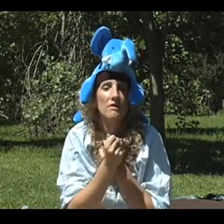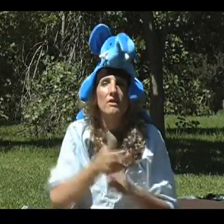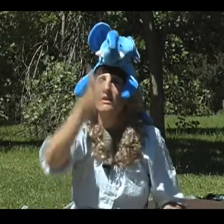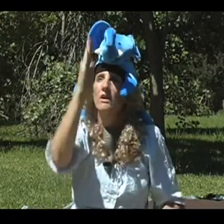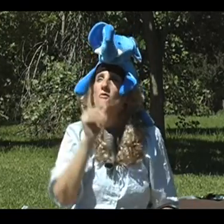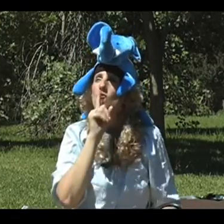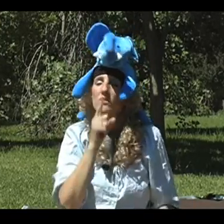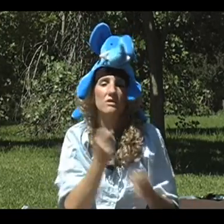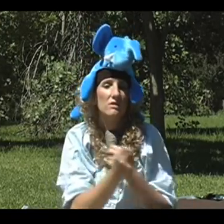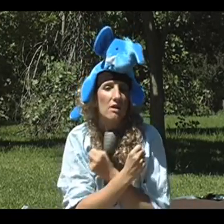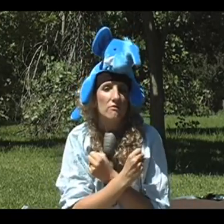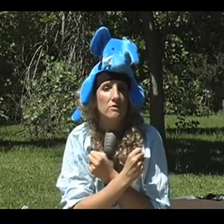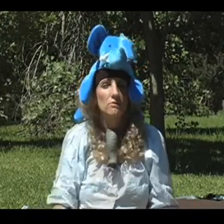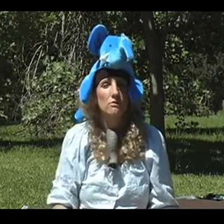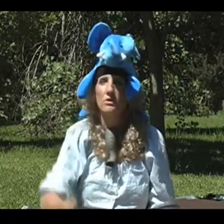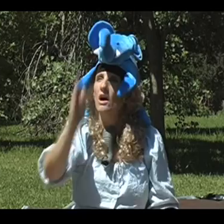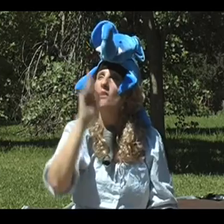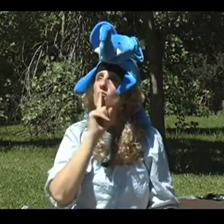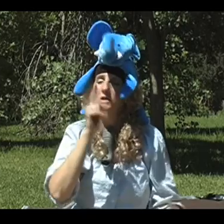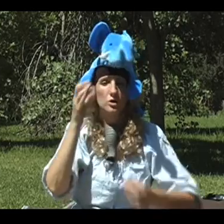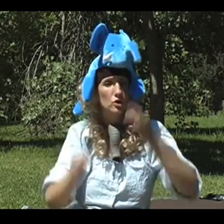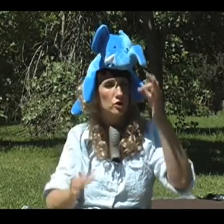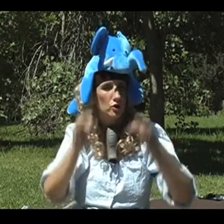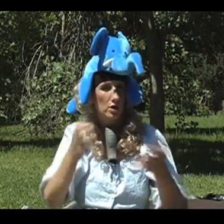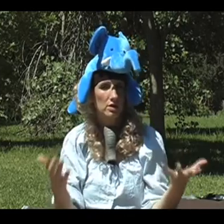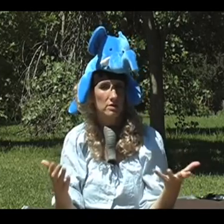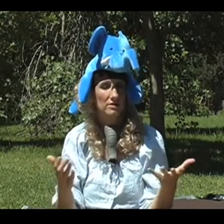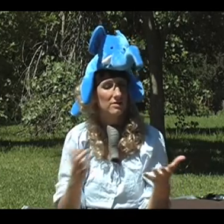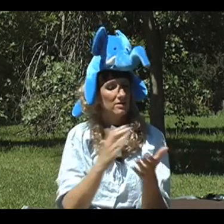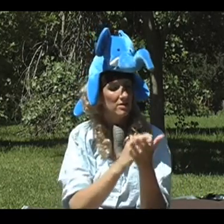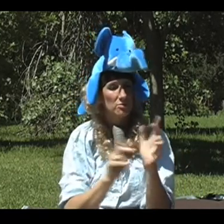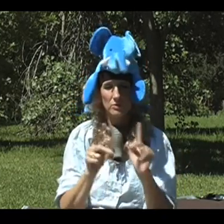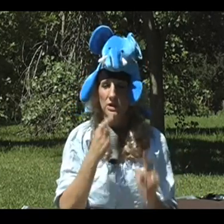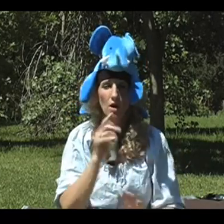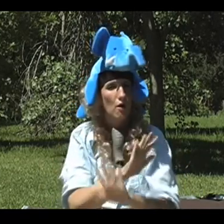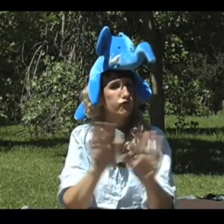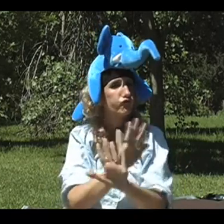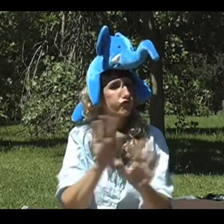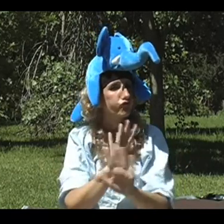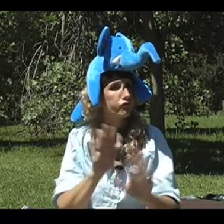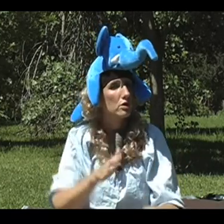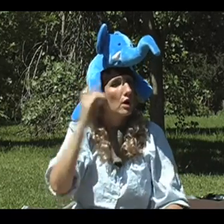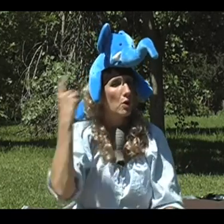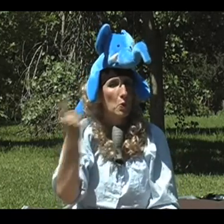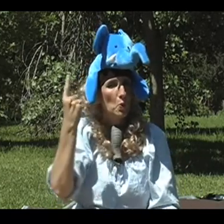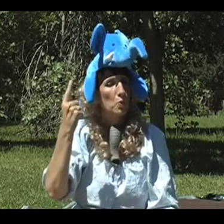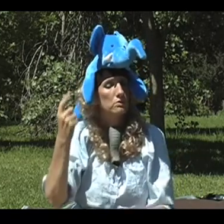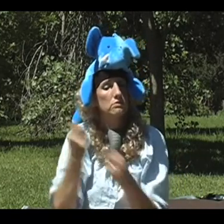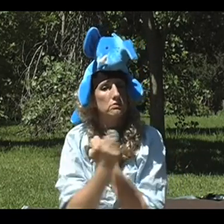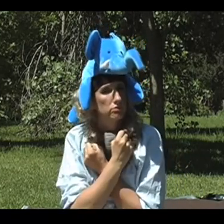love. God is truly love. God is truly the judge. Some people say, oh no, God is only